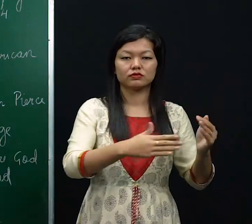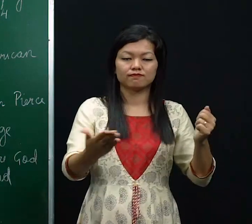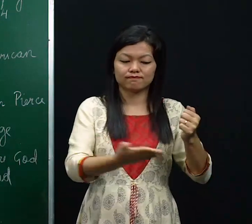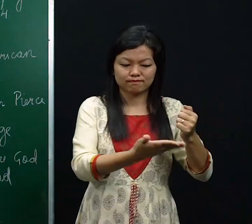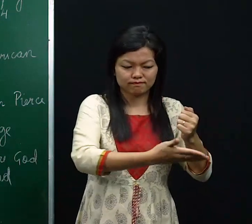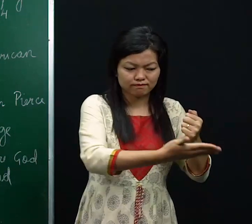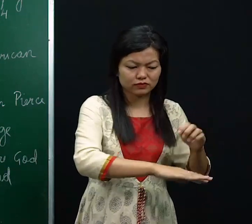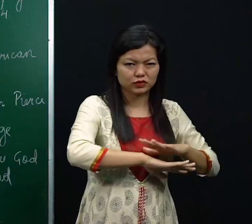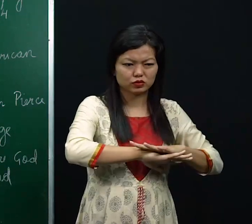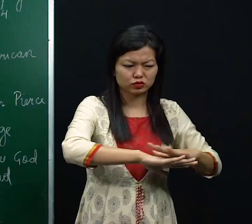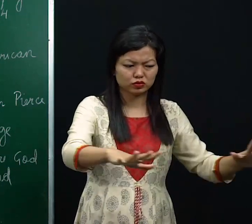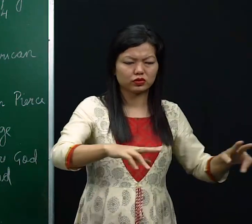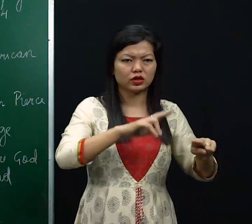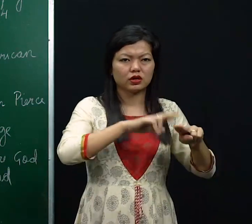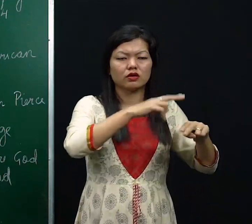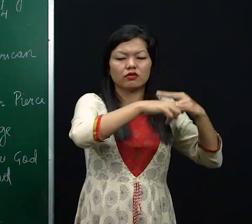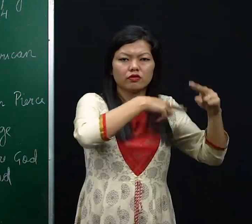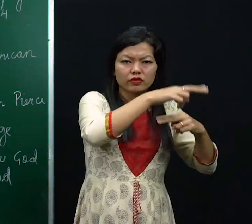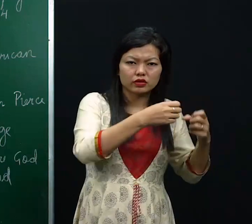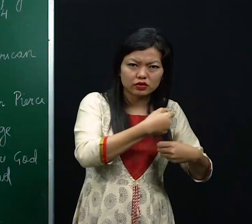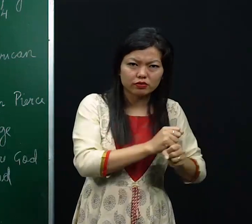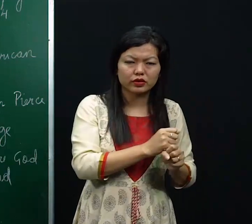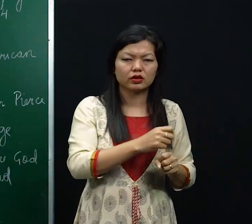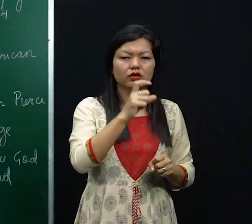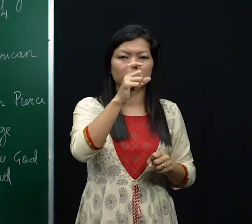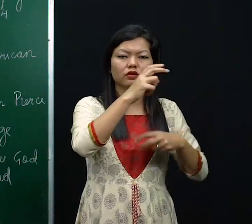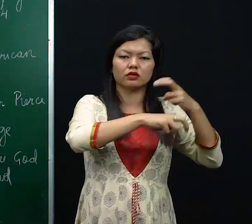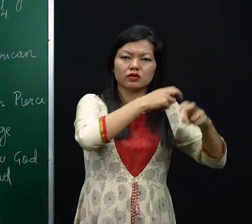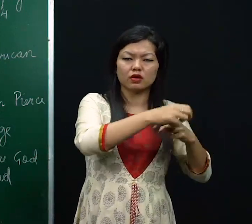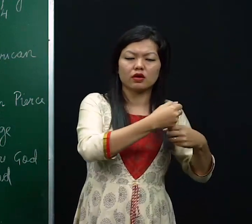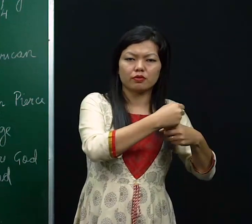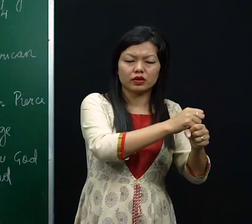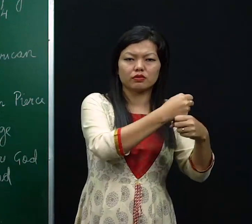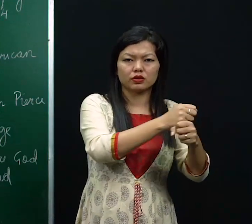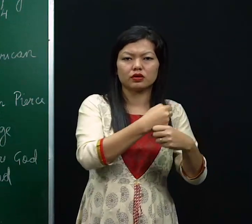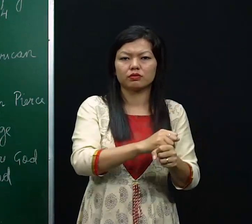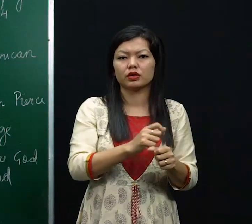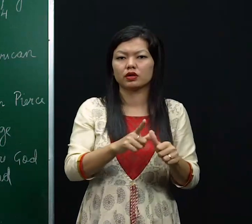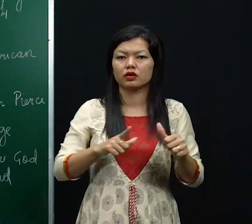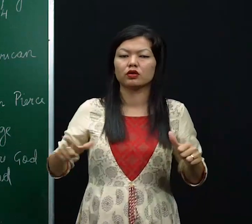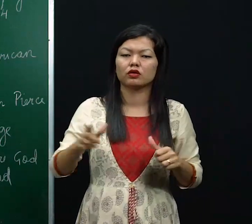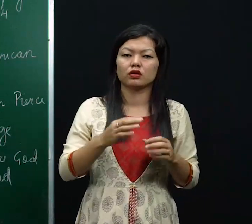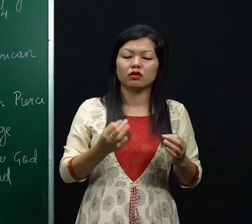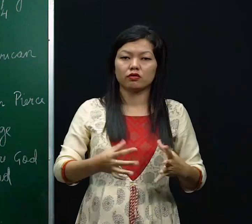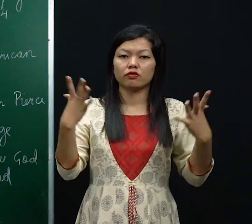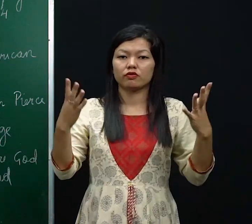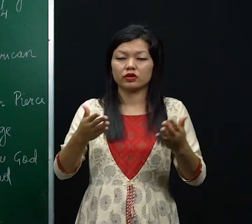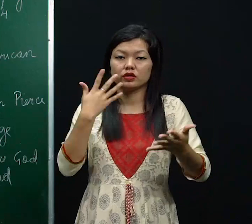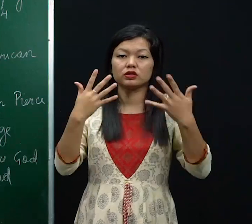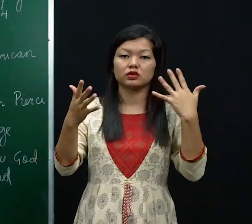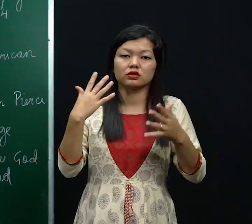let the people know that unless these things are preserved, a time will come when everyone will suffer